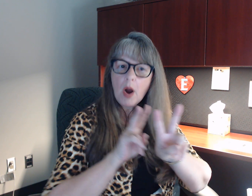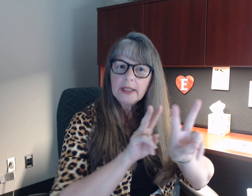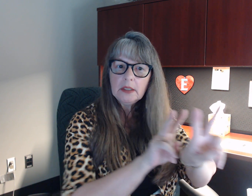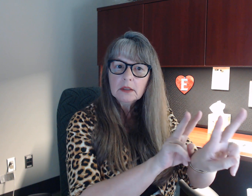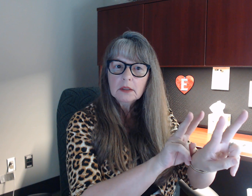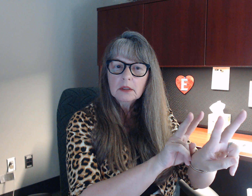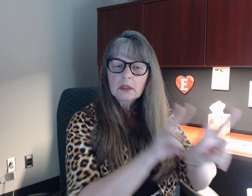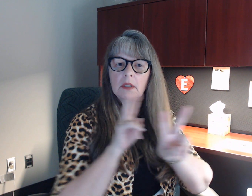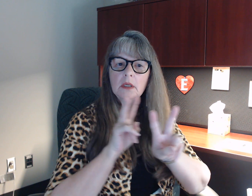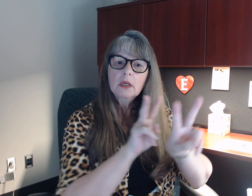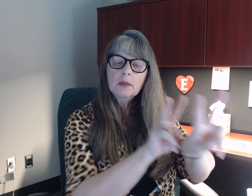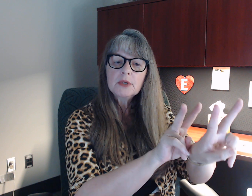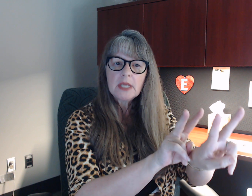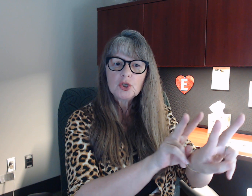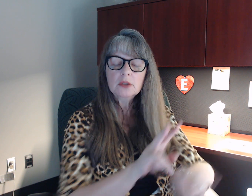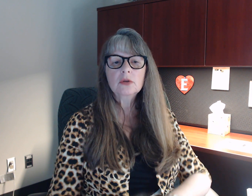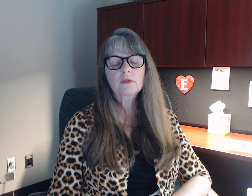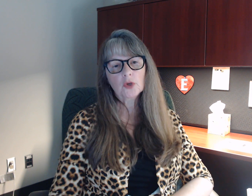walking in a procession to the funeral.